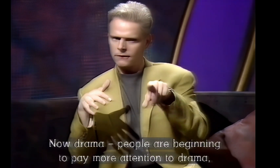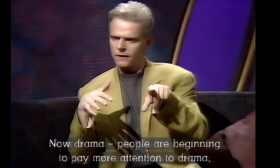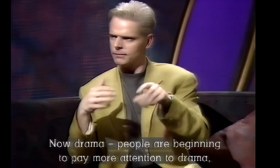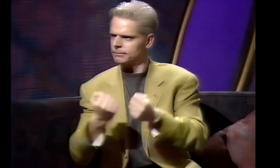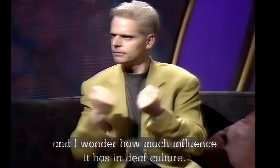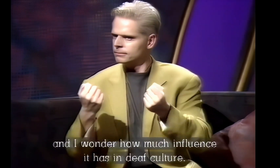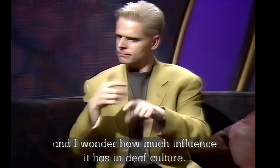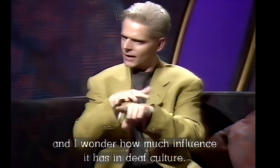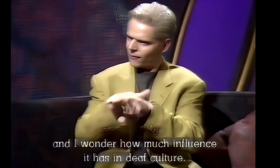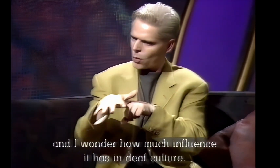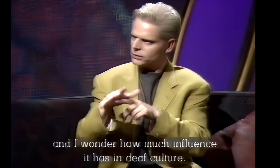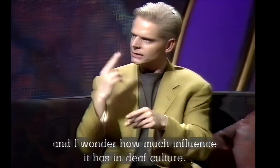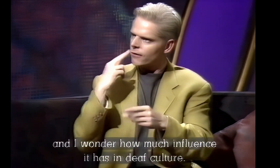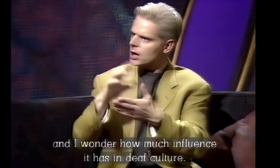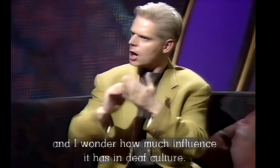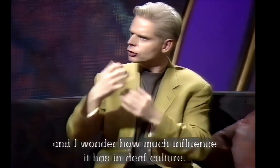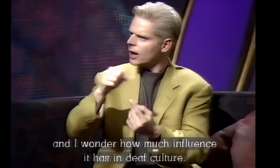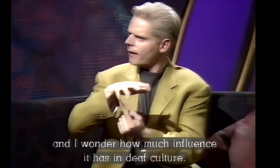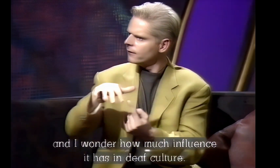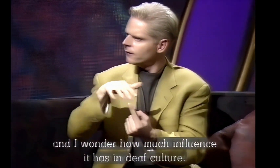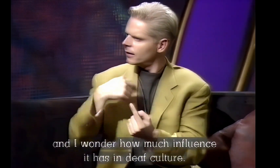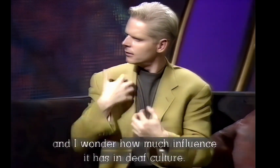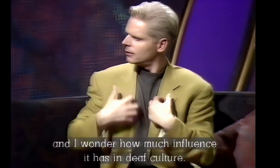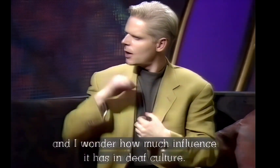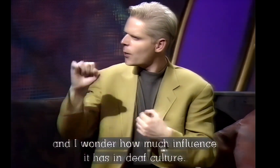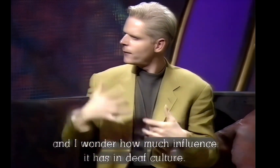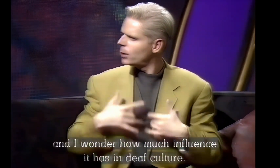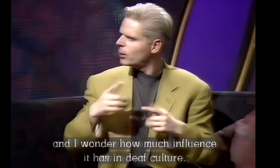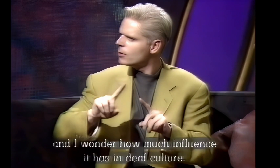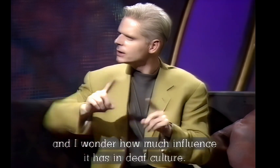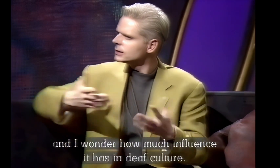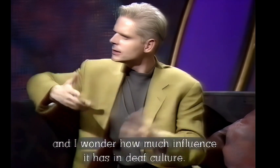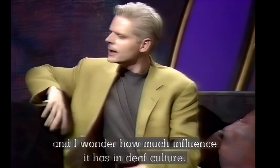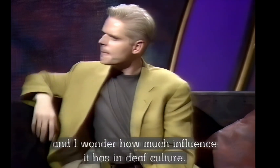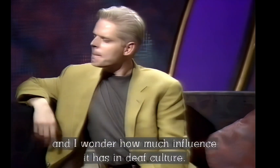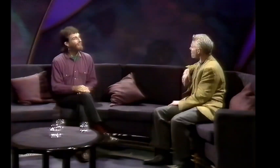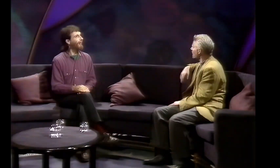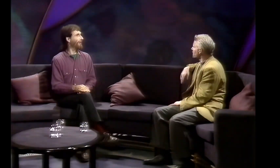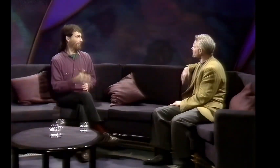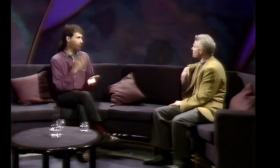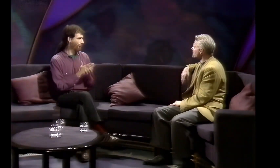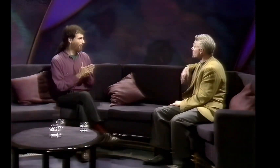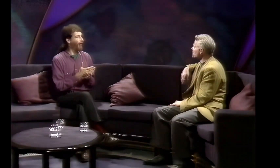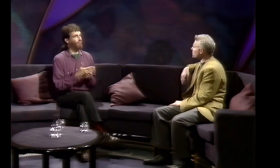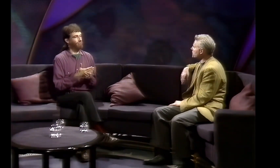Now, drama. People are beginning to pay more attention to drama, and we just wonder how much influence it has in deaf culture, if